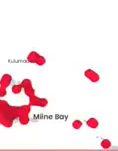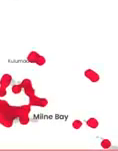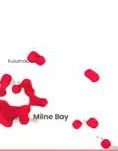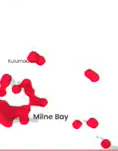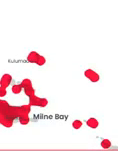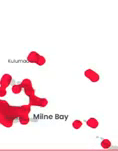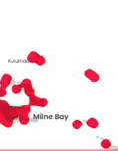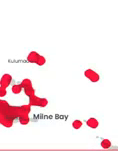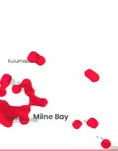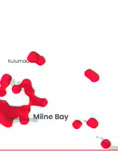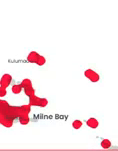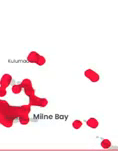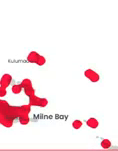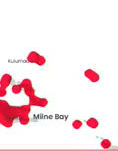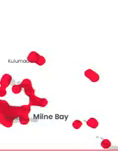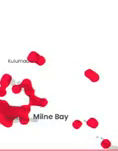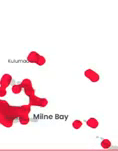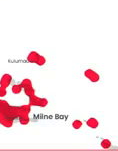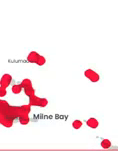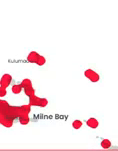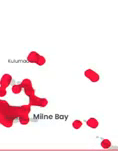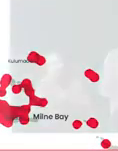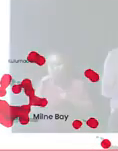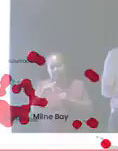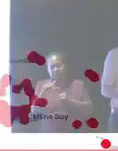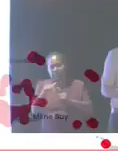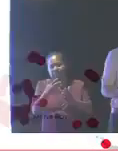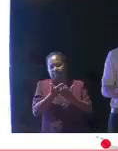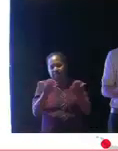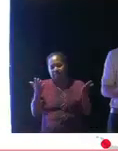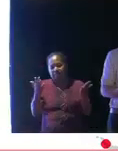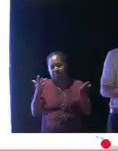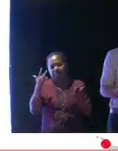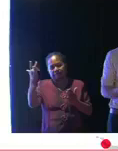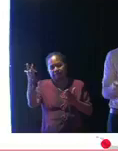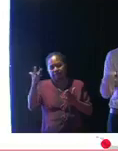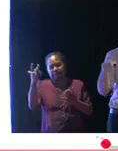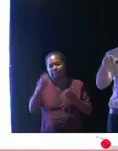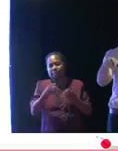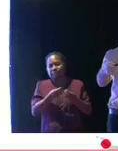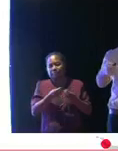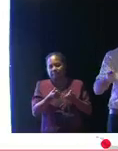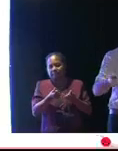So this is the coverage for Digicel. And so what am I getting at?